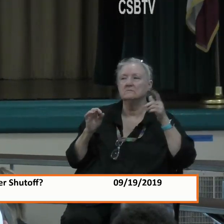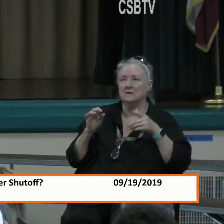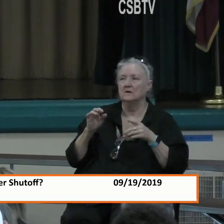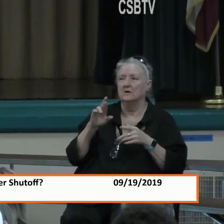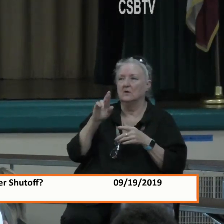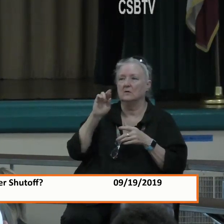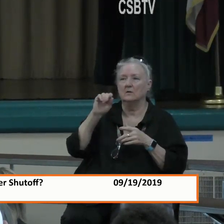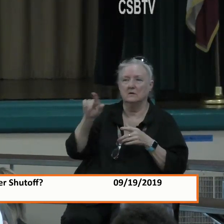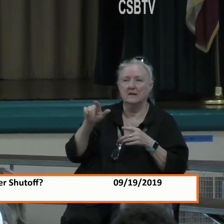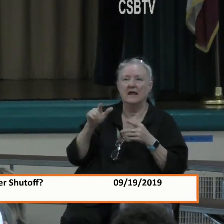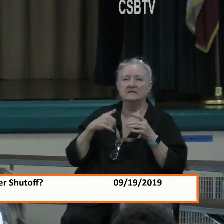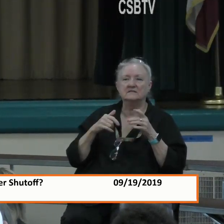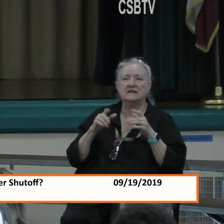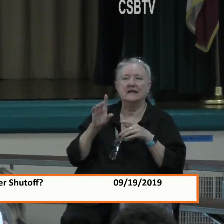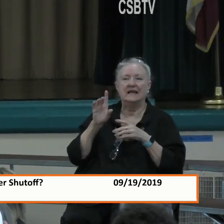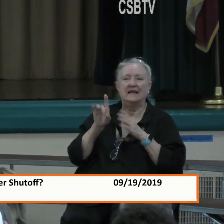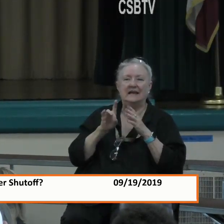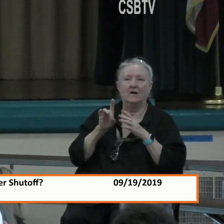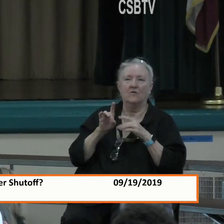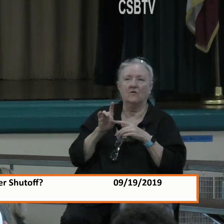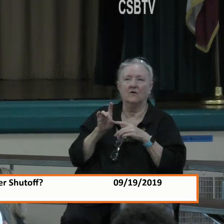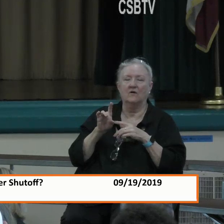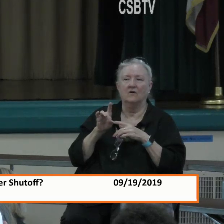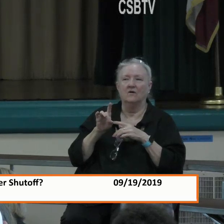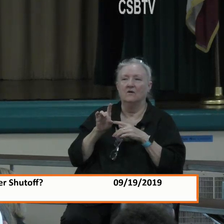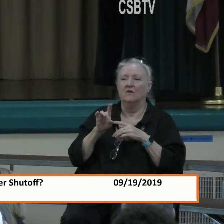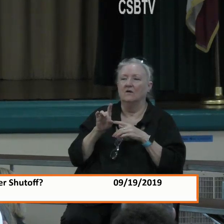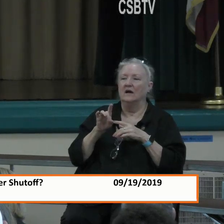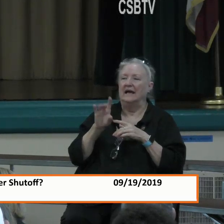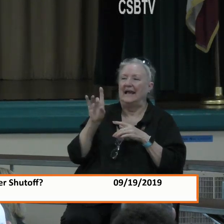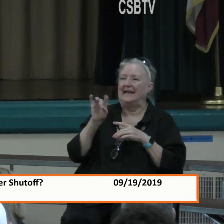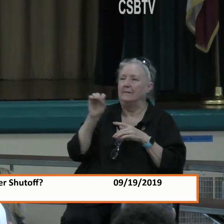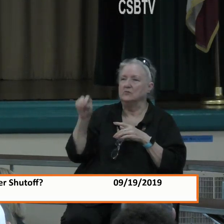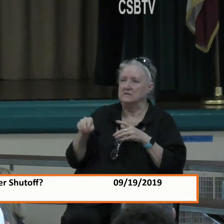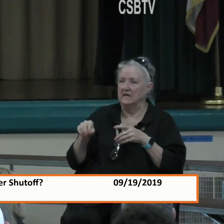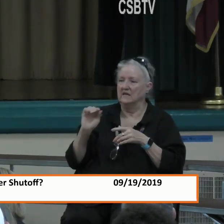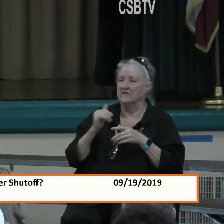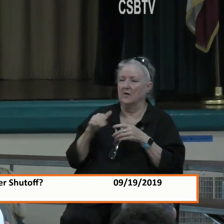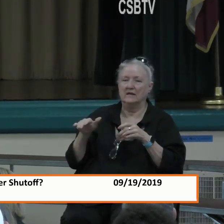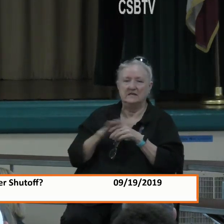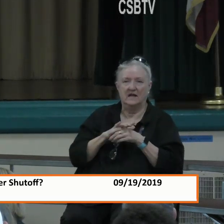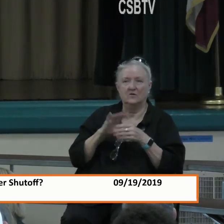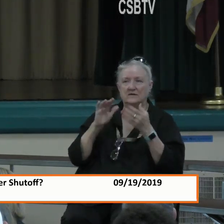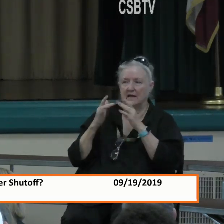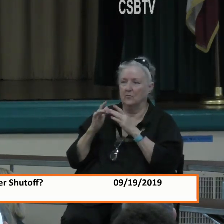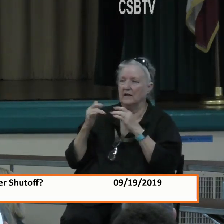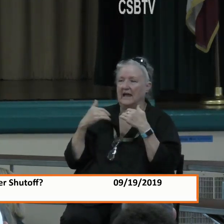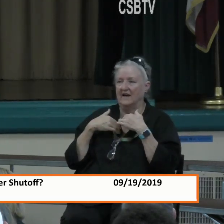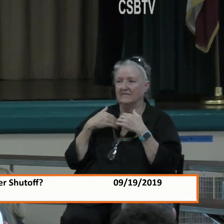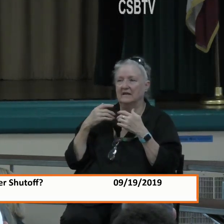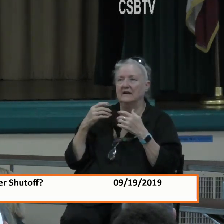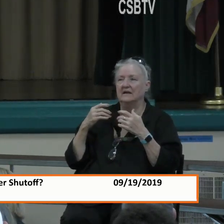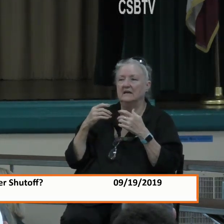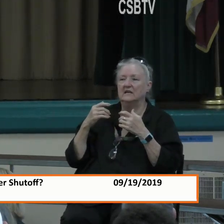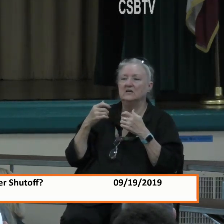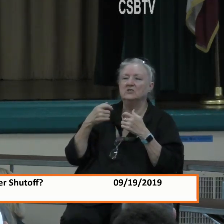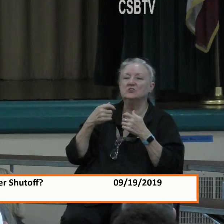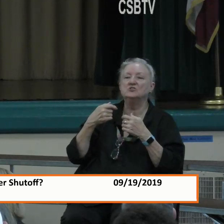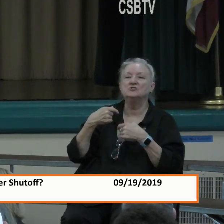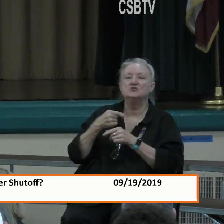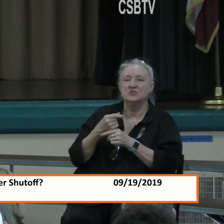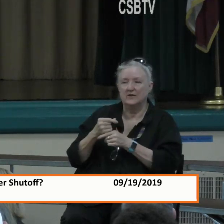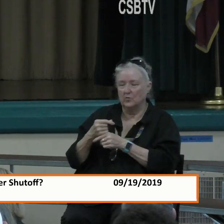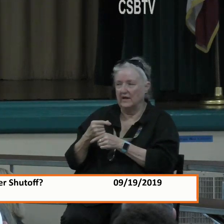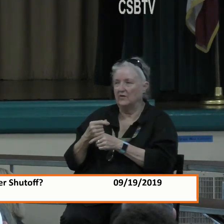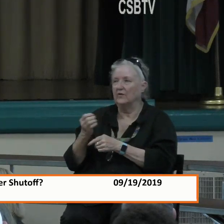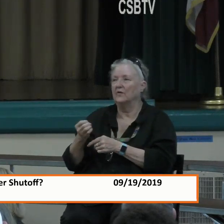more of an 8-hour per se. 80% of our entire network have battery generator backup as well.